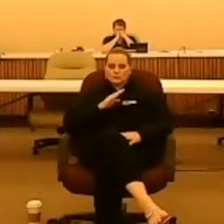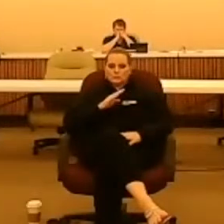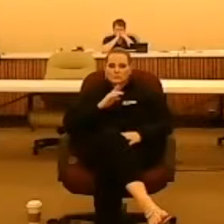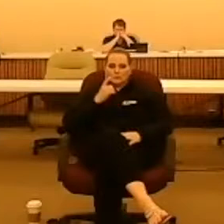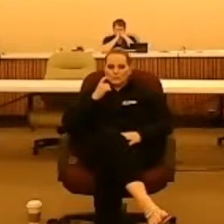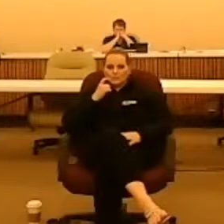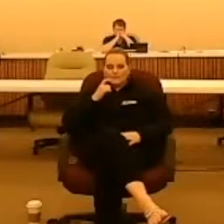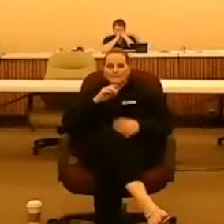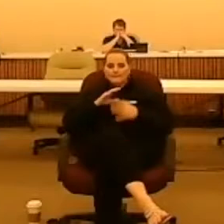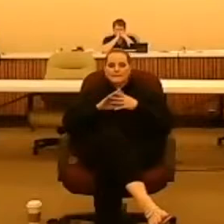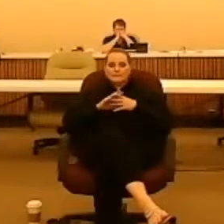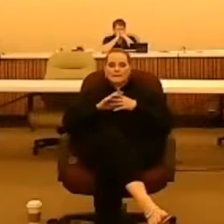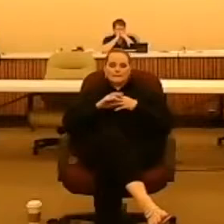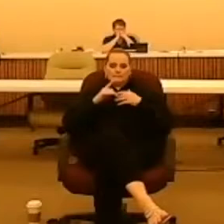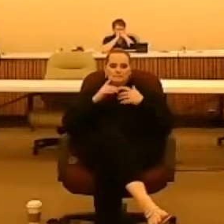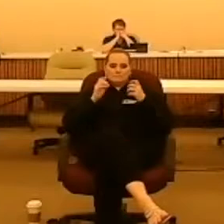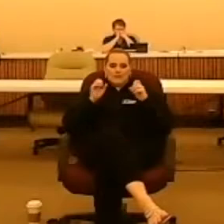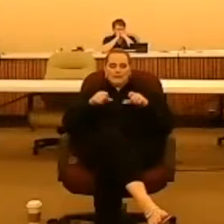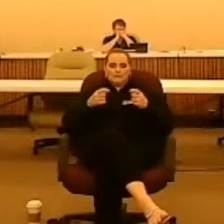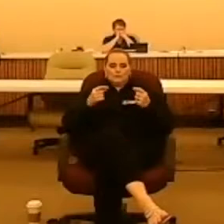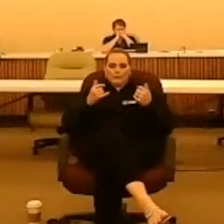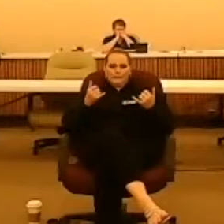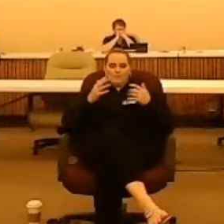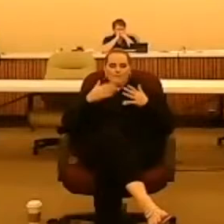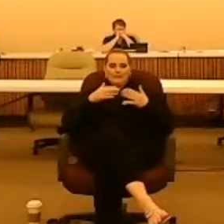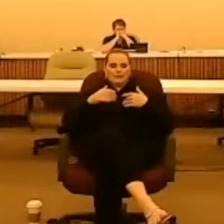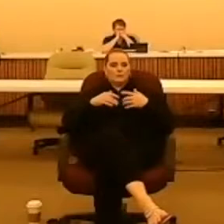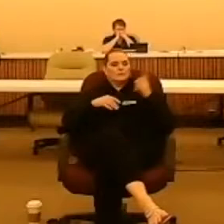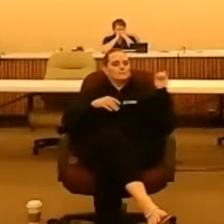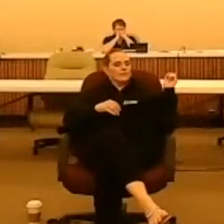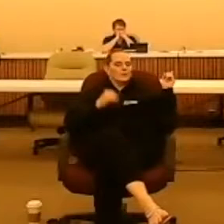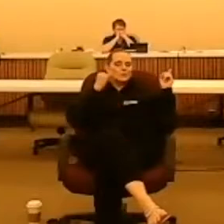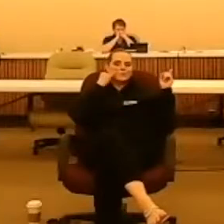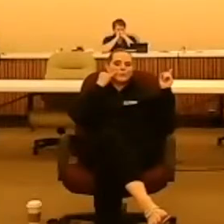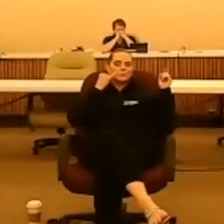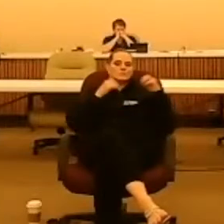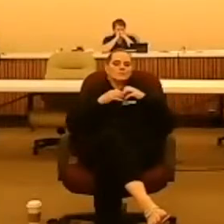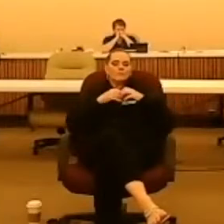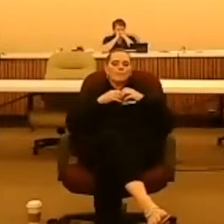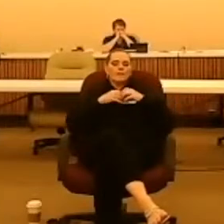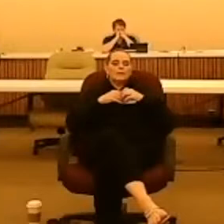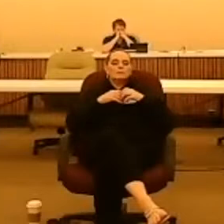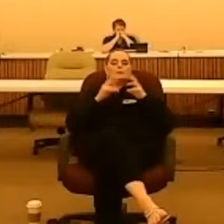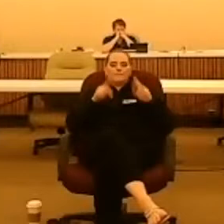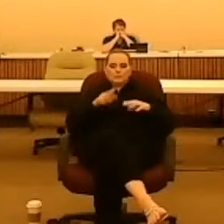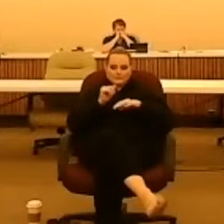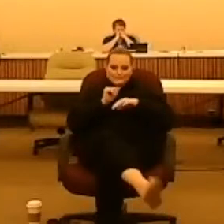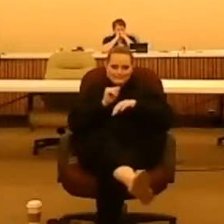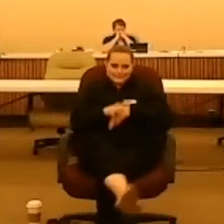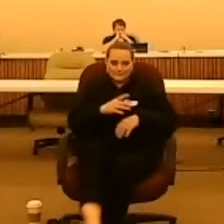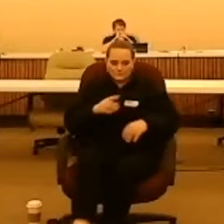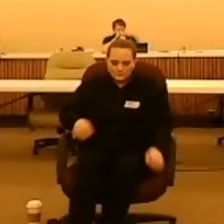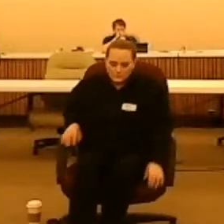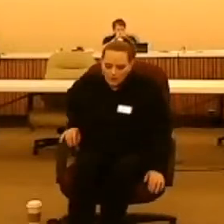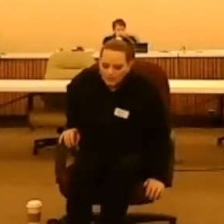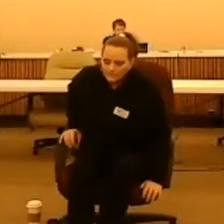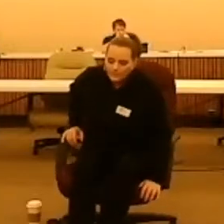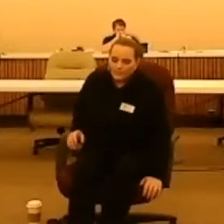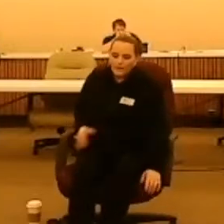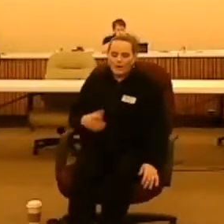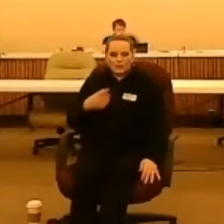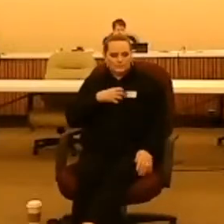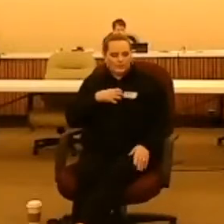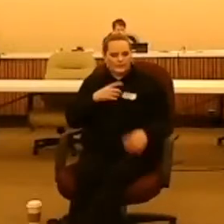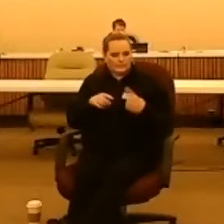any of those actions anyway. So if a resident sends you something, a complaint against any board